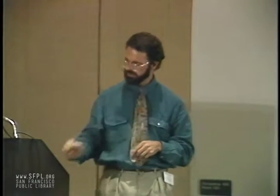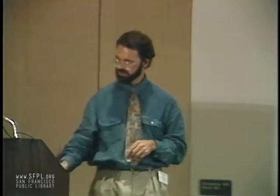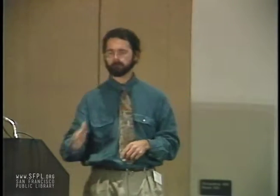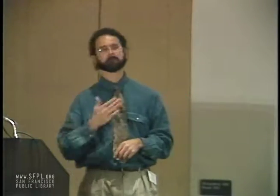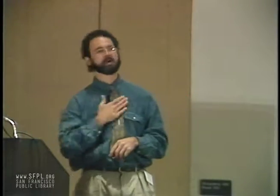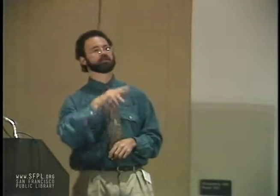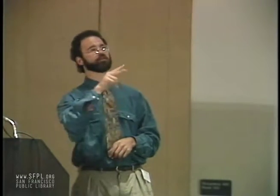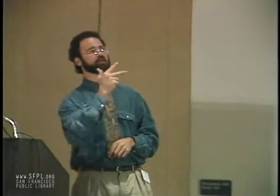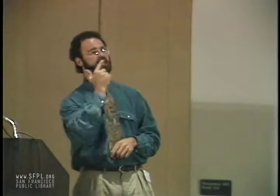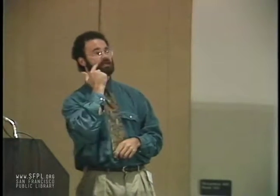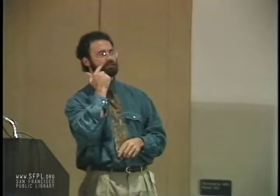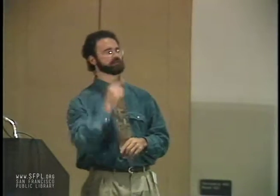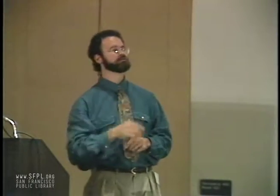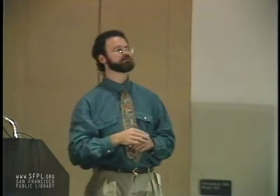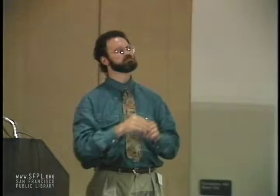Eye.